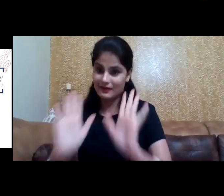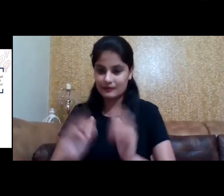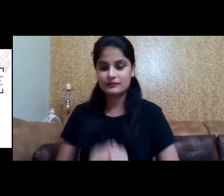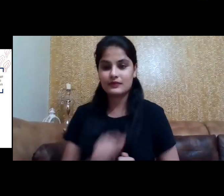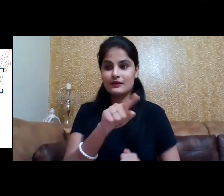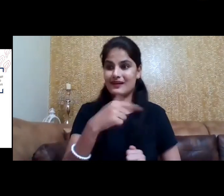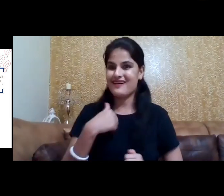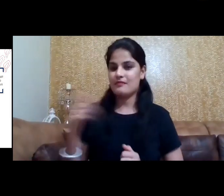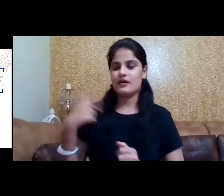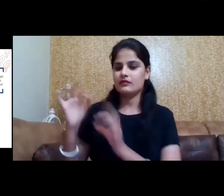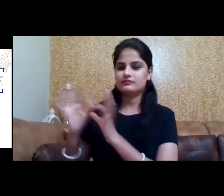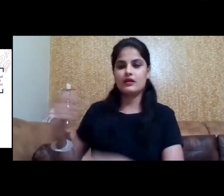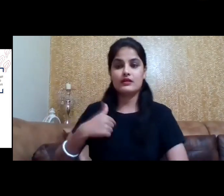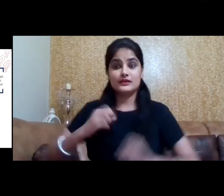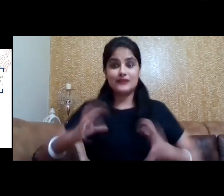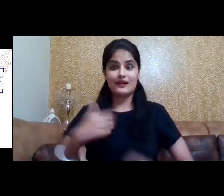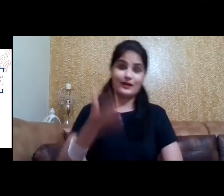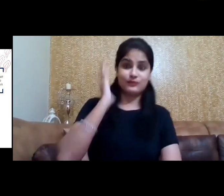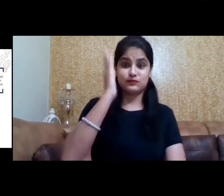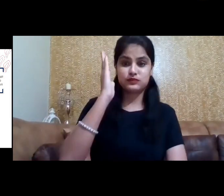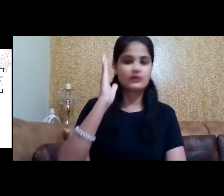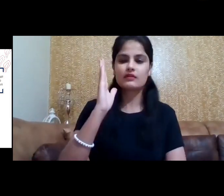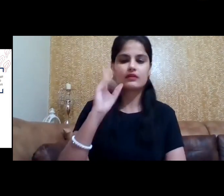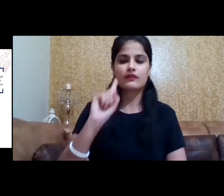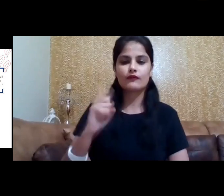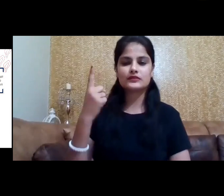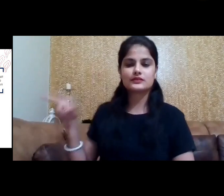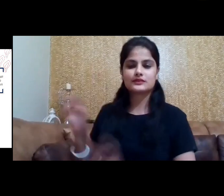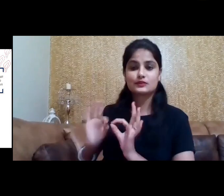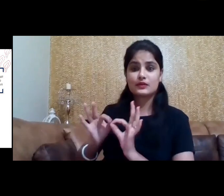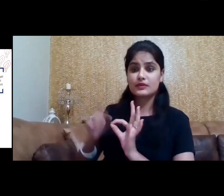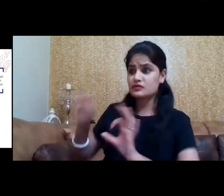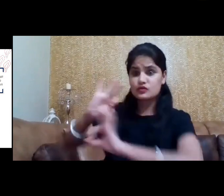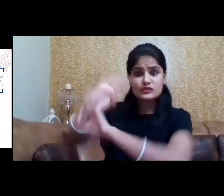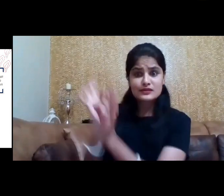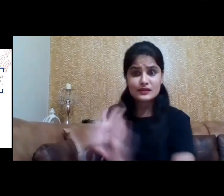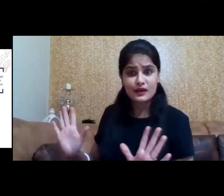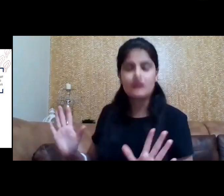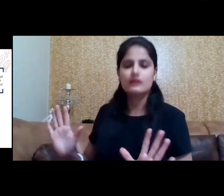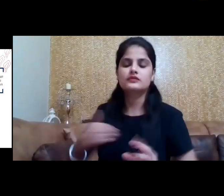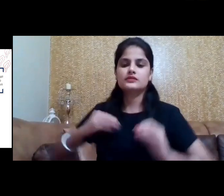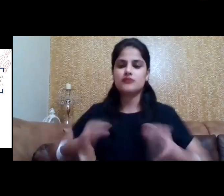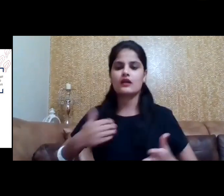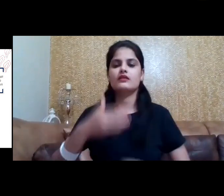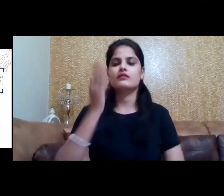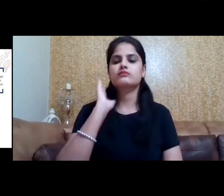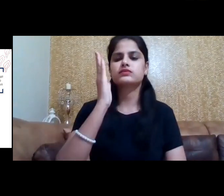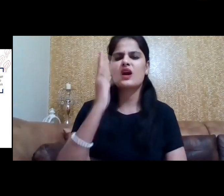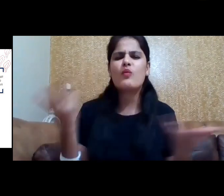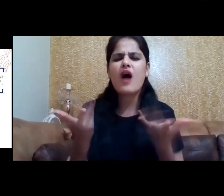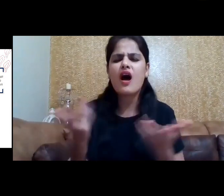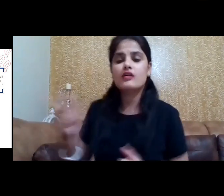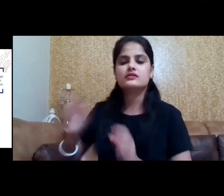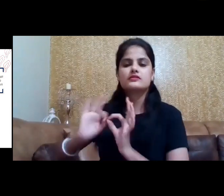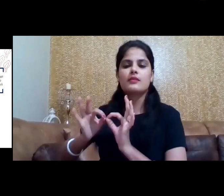presenting, please wait for the interpreter to pin your video. Otherwise, if you start presenting and the interpreter is not ready, there will be a